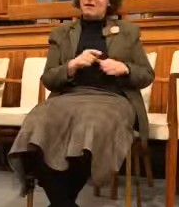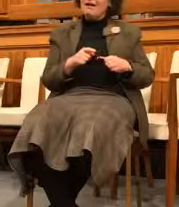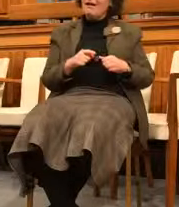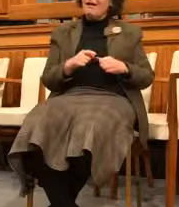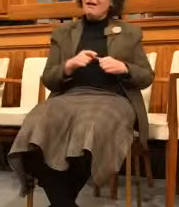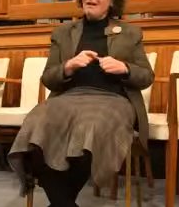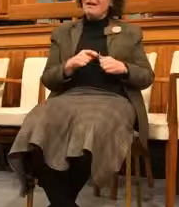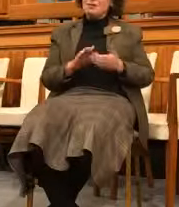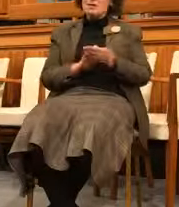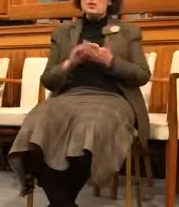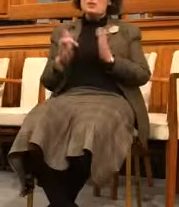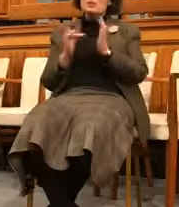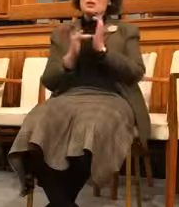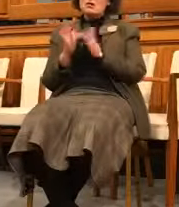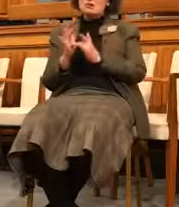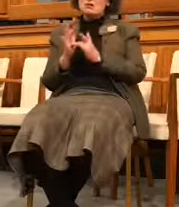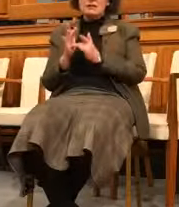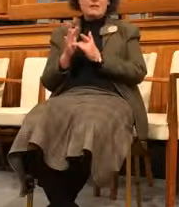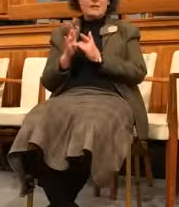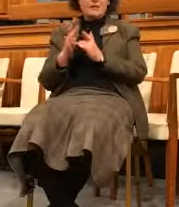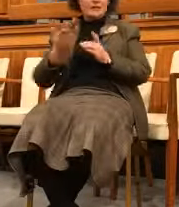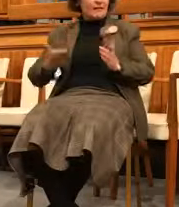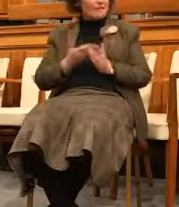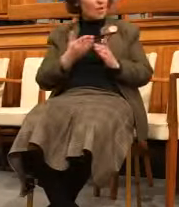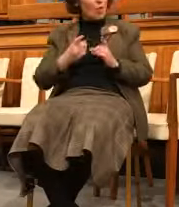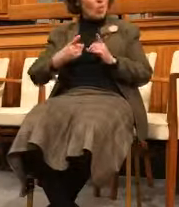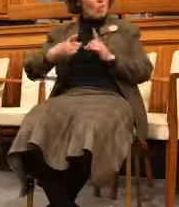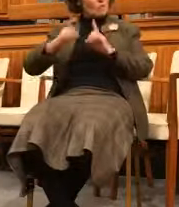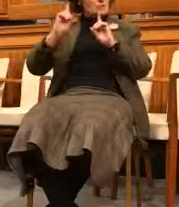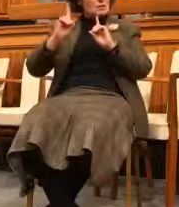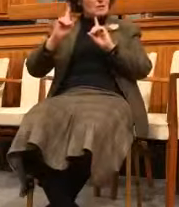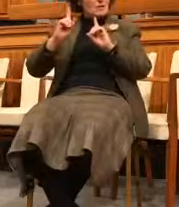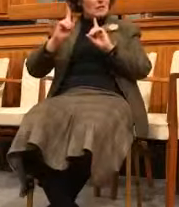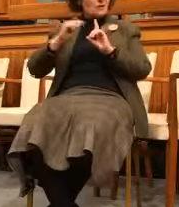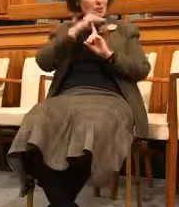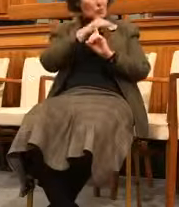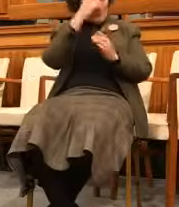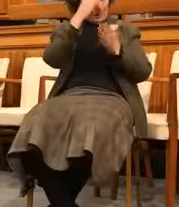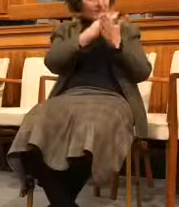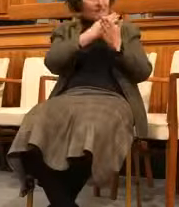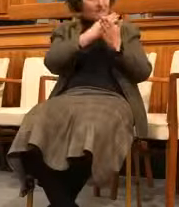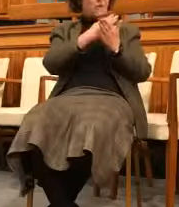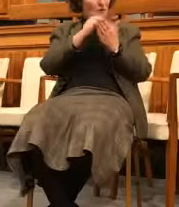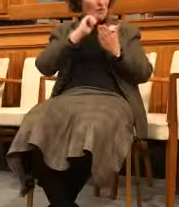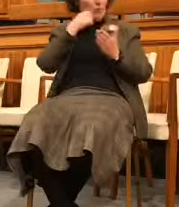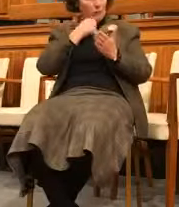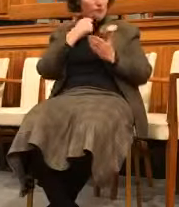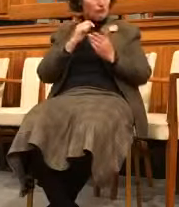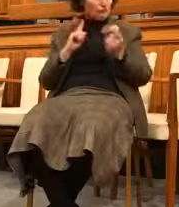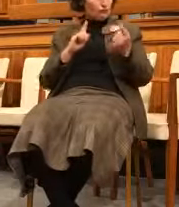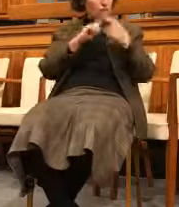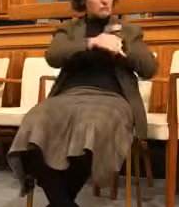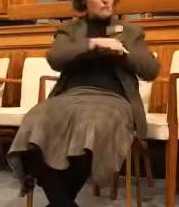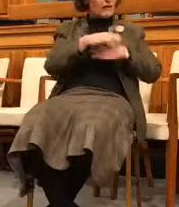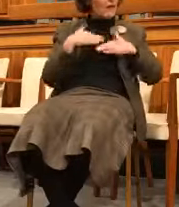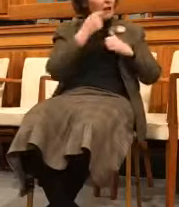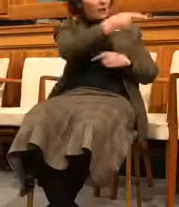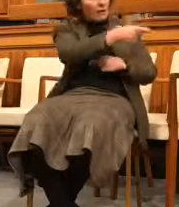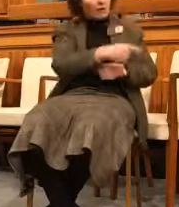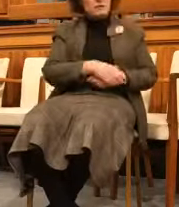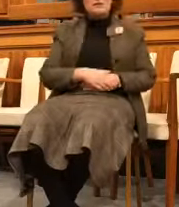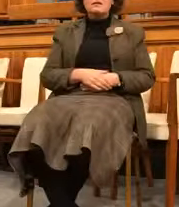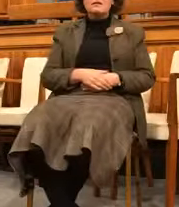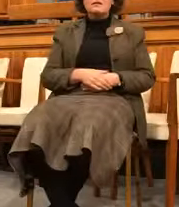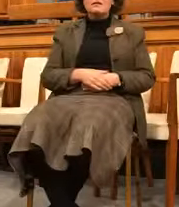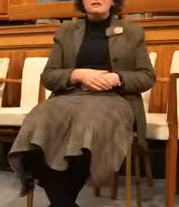with authority. It is a warrant for the man's faith. Can't you hear it? Be not